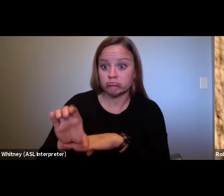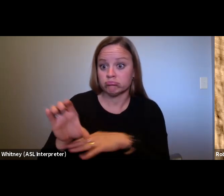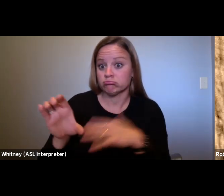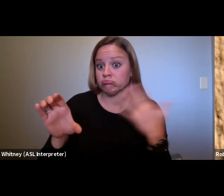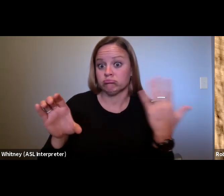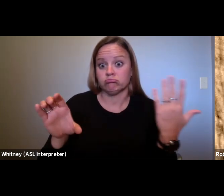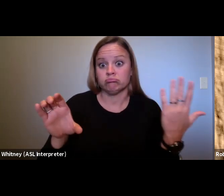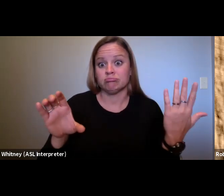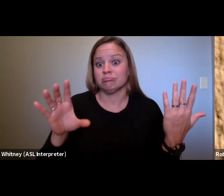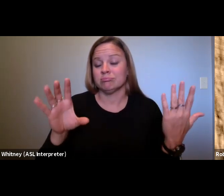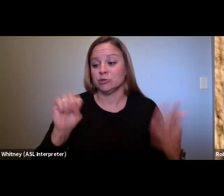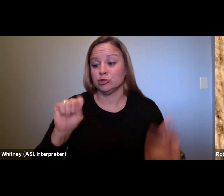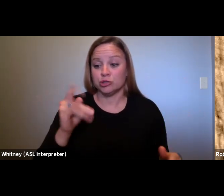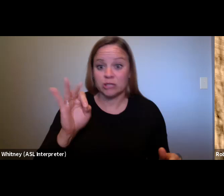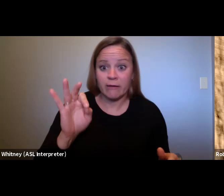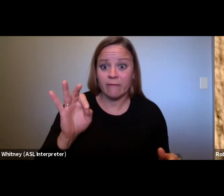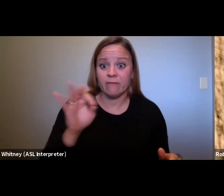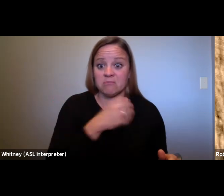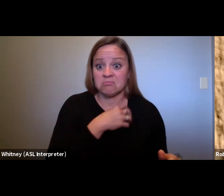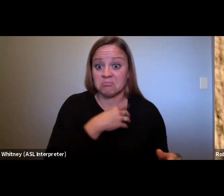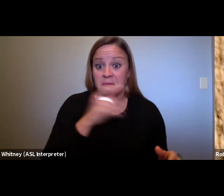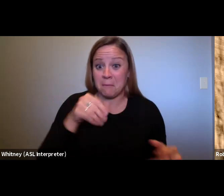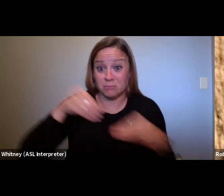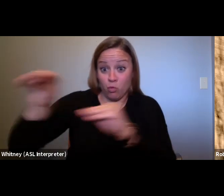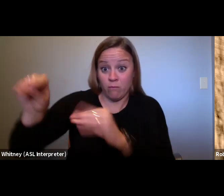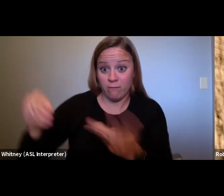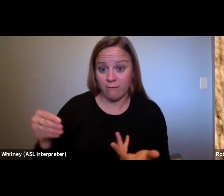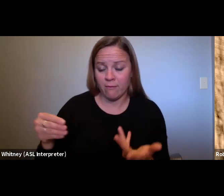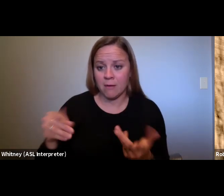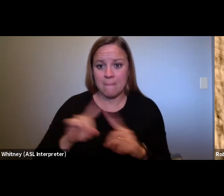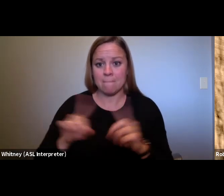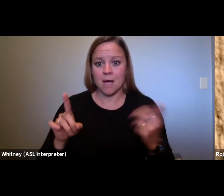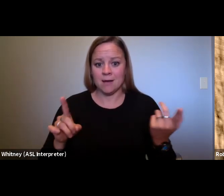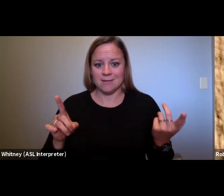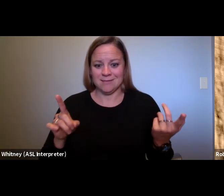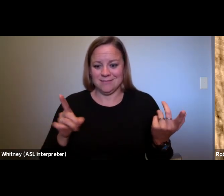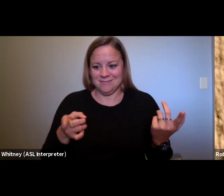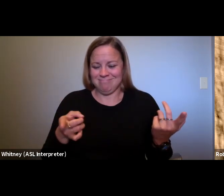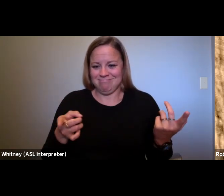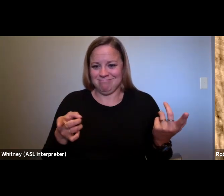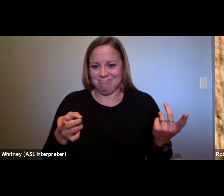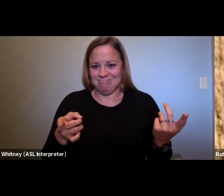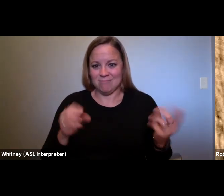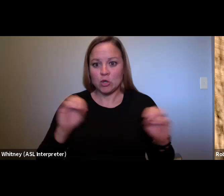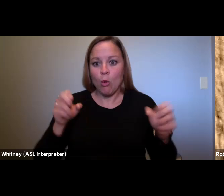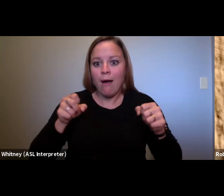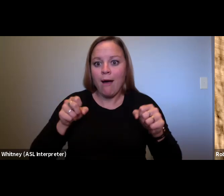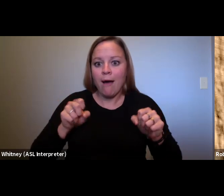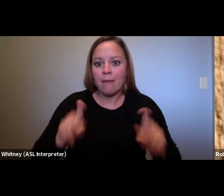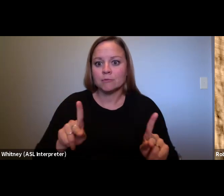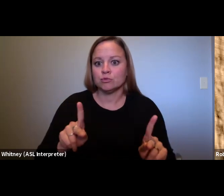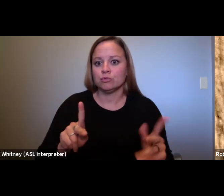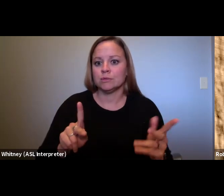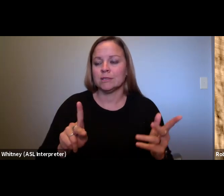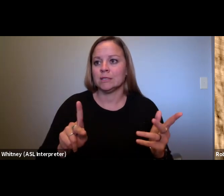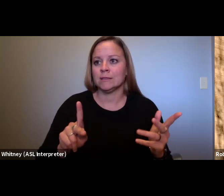and the sheriff's department to just move on, but they're not given any opportunity